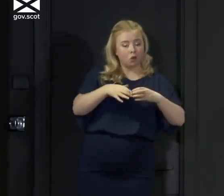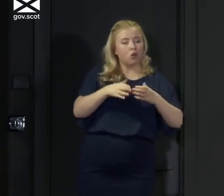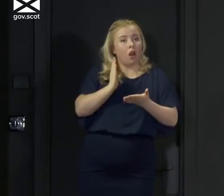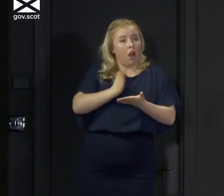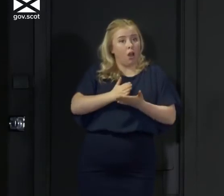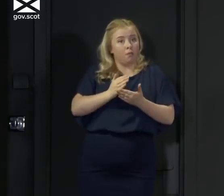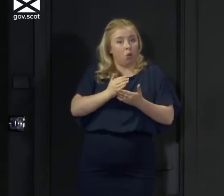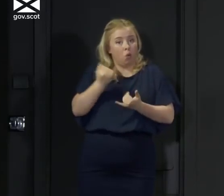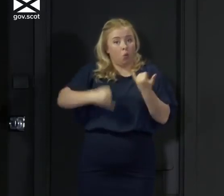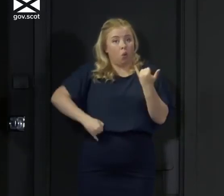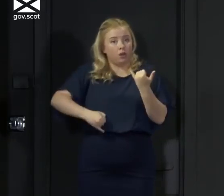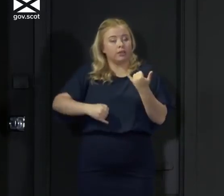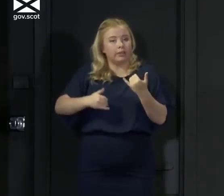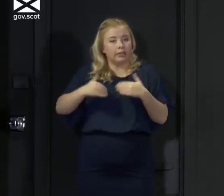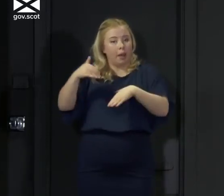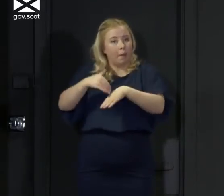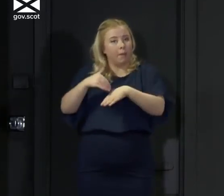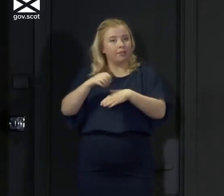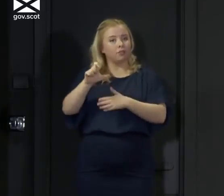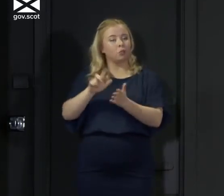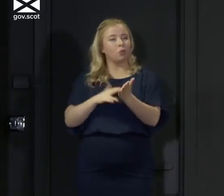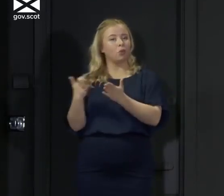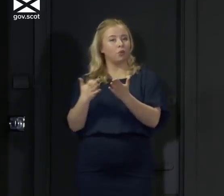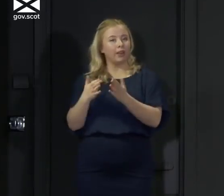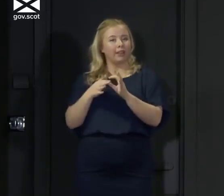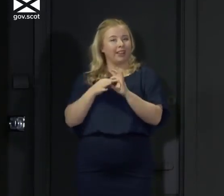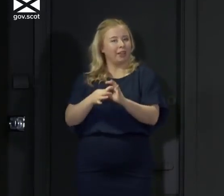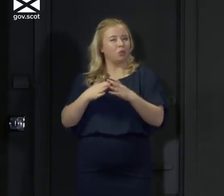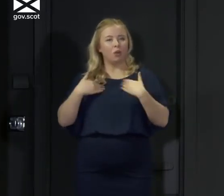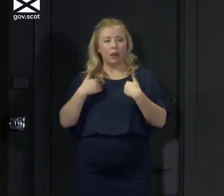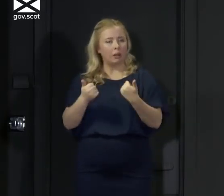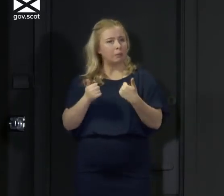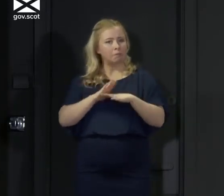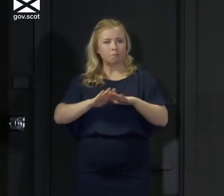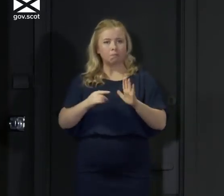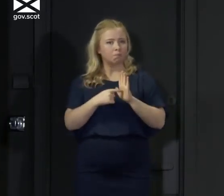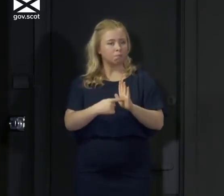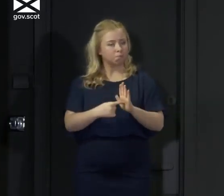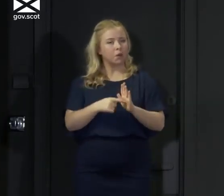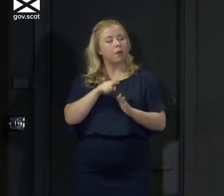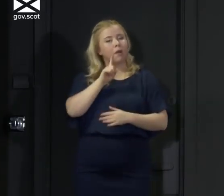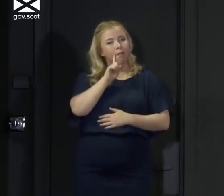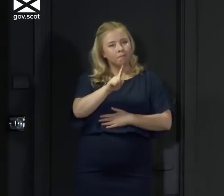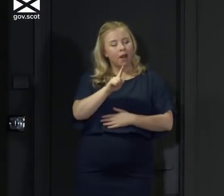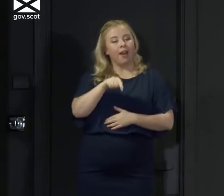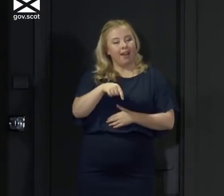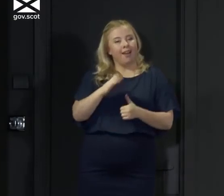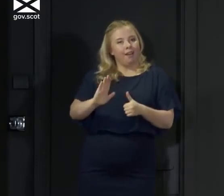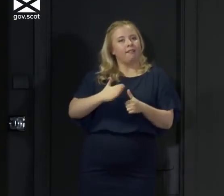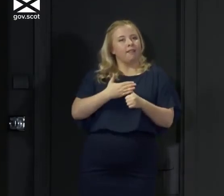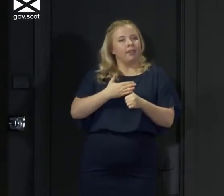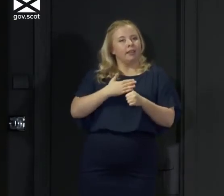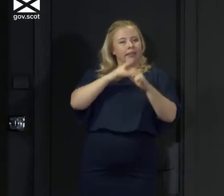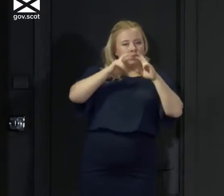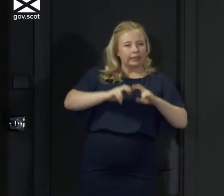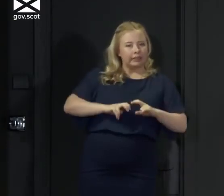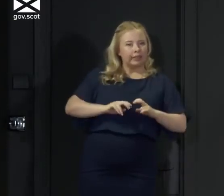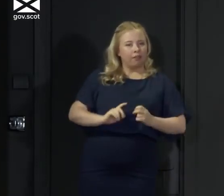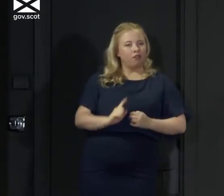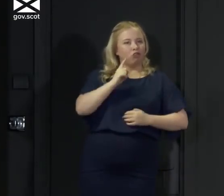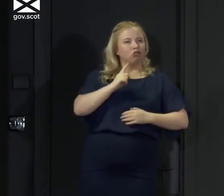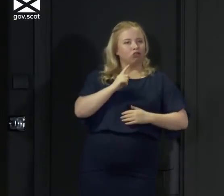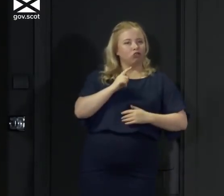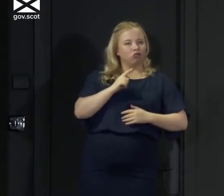disproportionately affected by COVID in terms of its impact on their health. But these are preliminary findings, and they